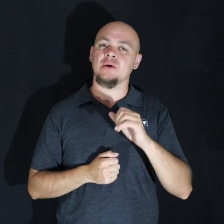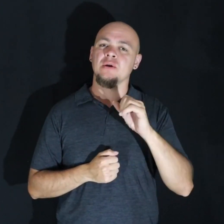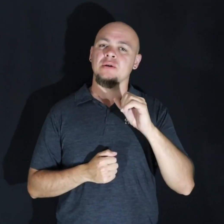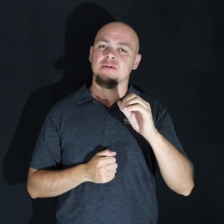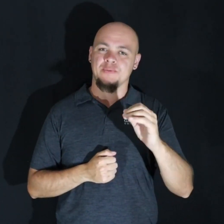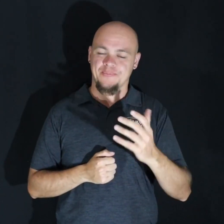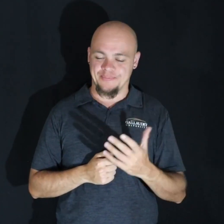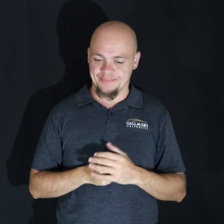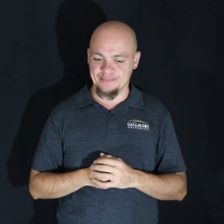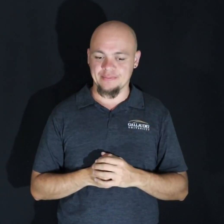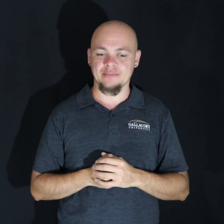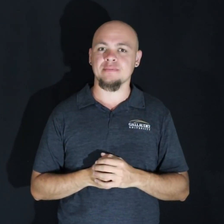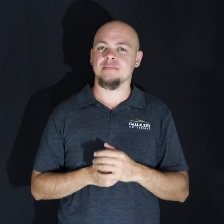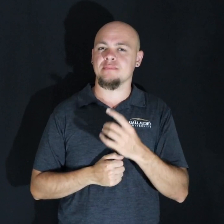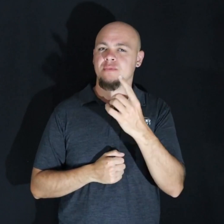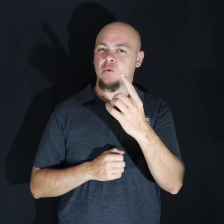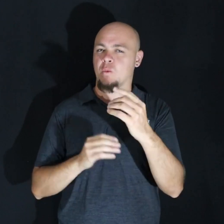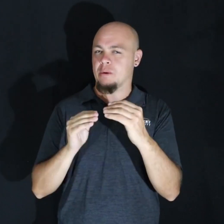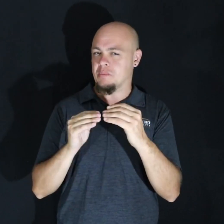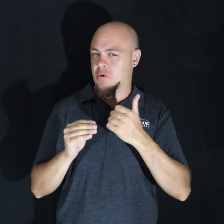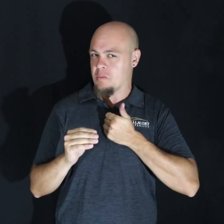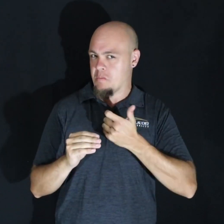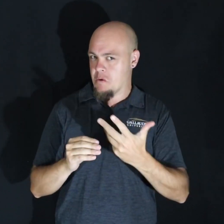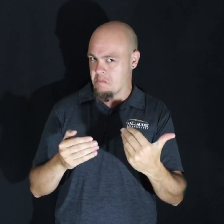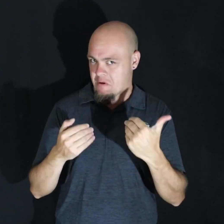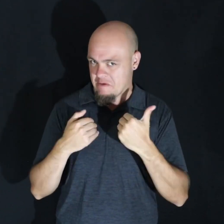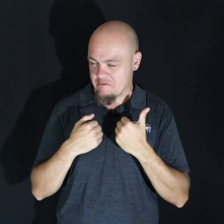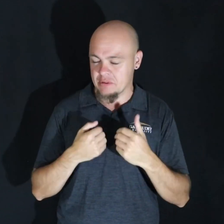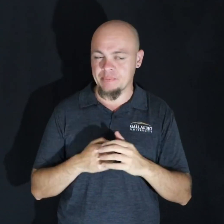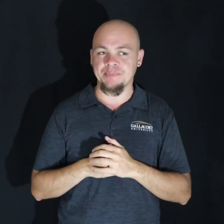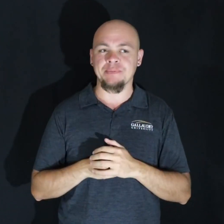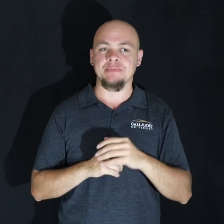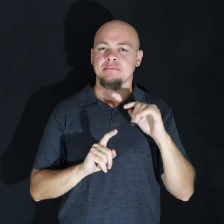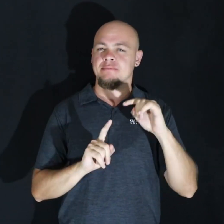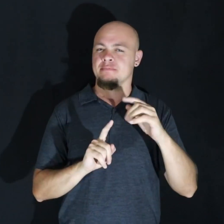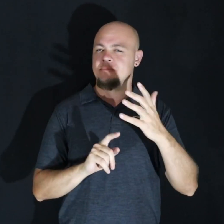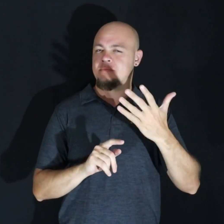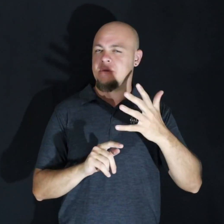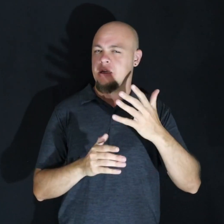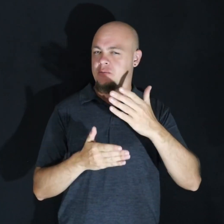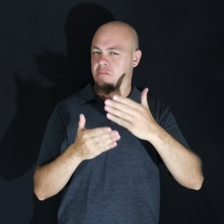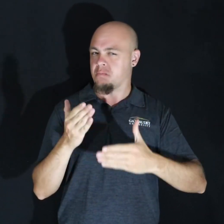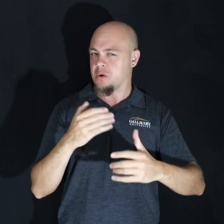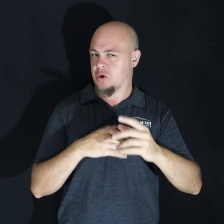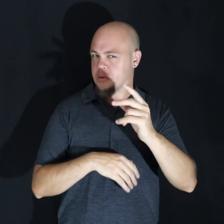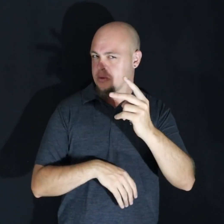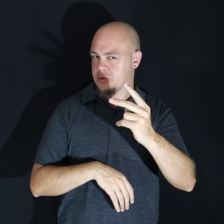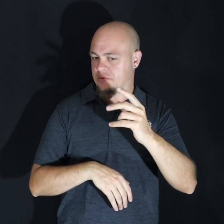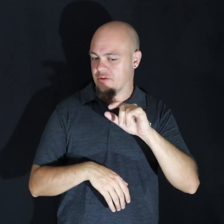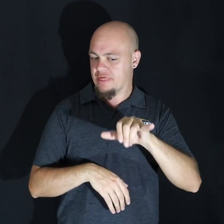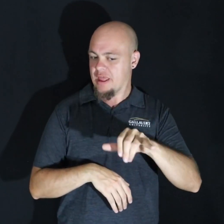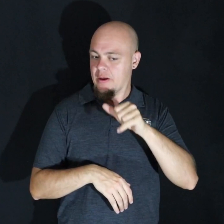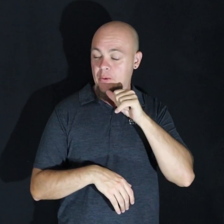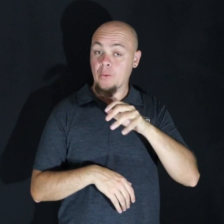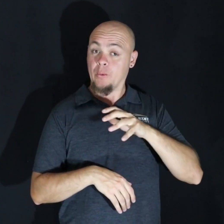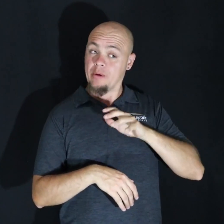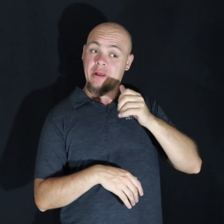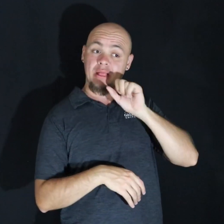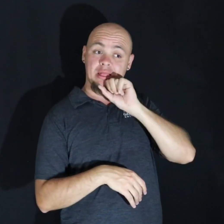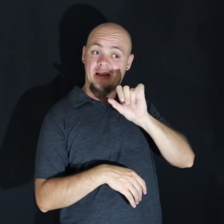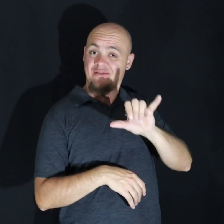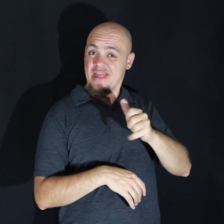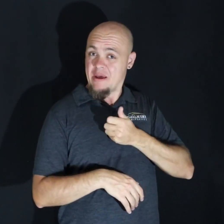So I've got one more poem, and this is sort of a part 2 to Divine Woman, because I know how much women love that